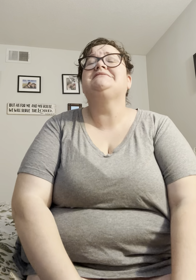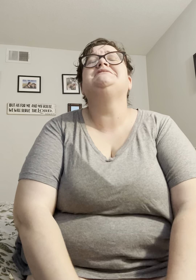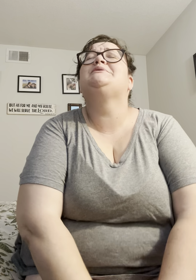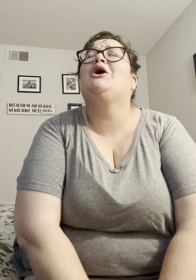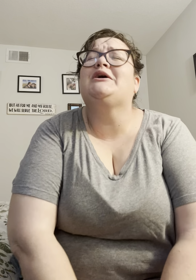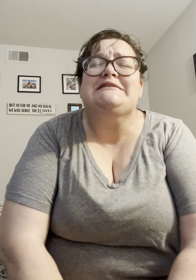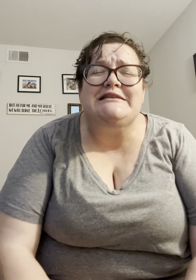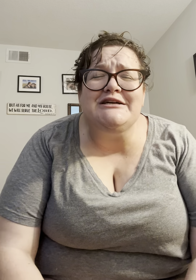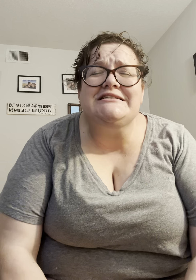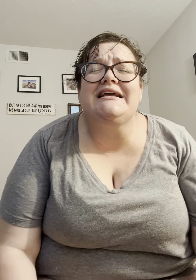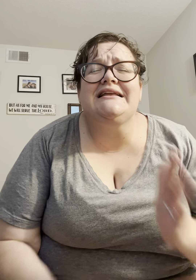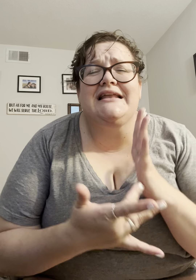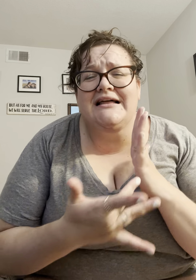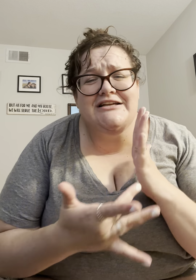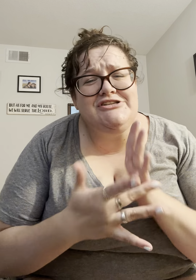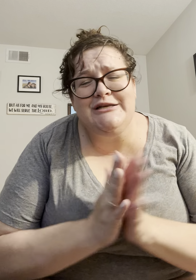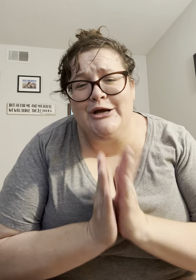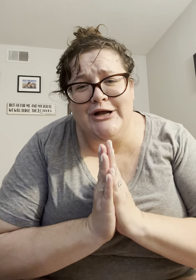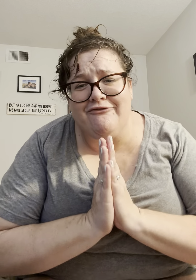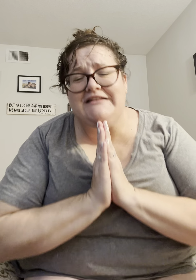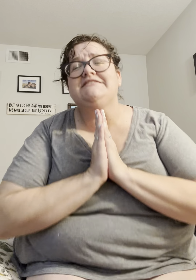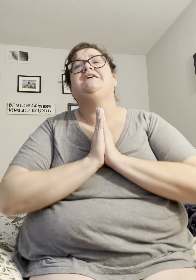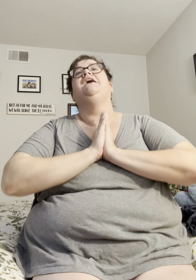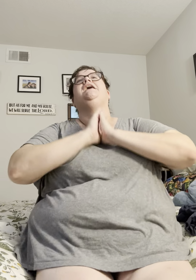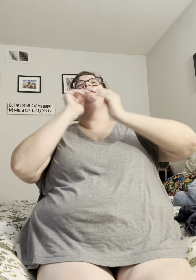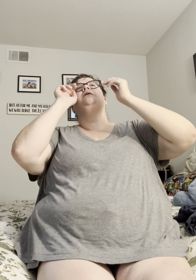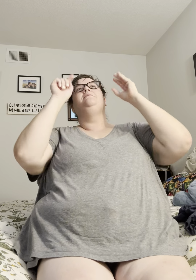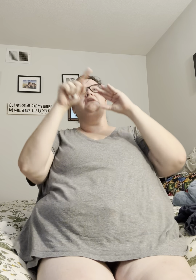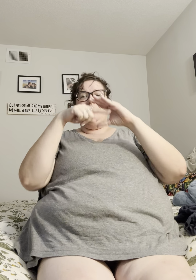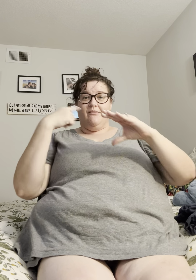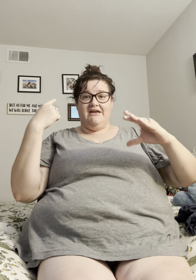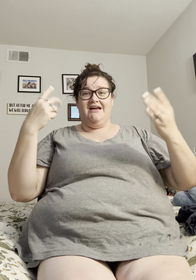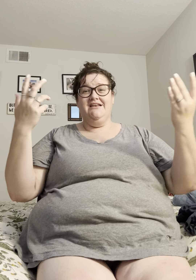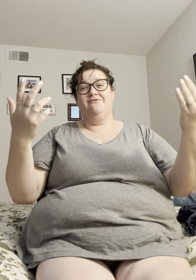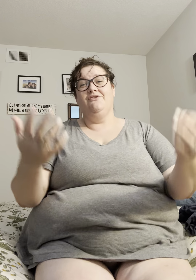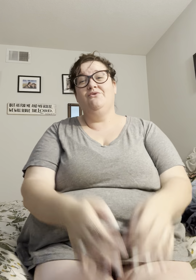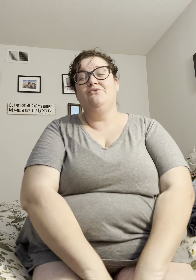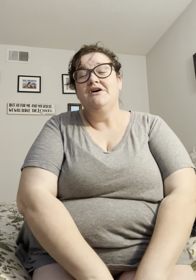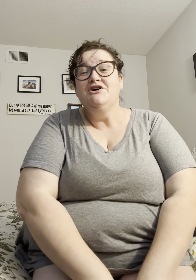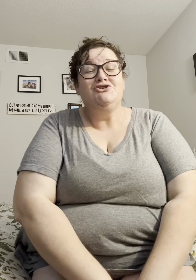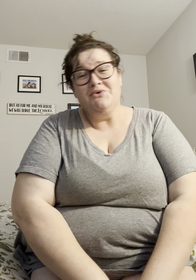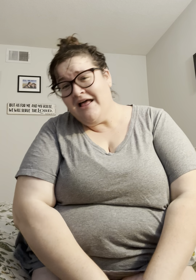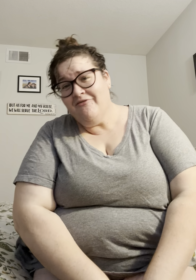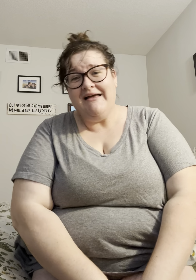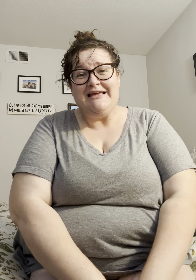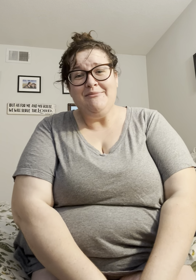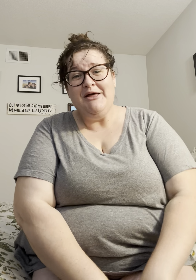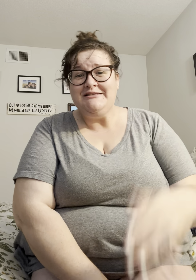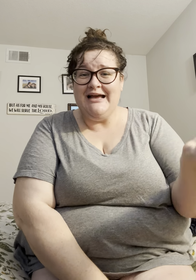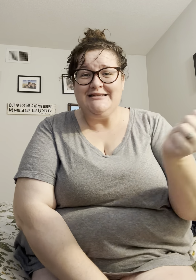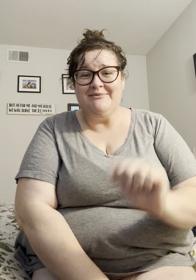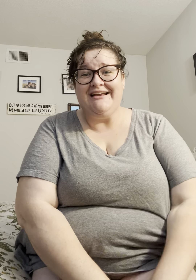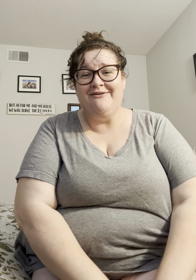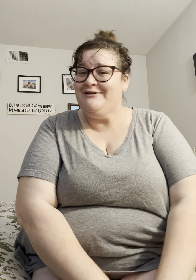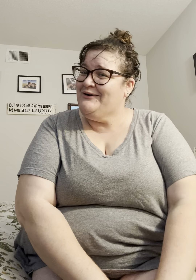let's be honest here, technology and I are not friends, email me. And if you don't have my email, text me. And if you don't